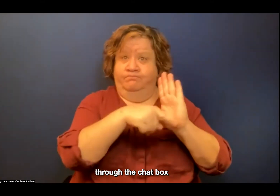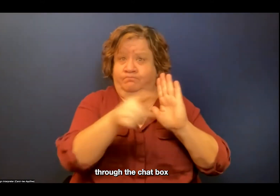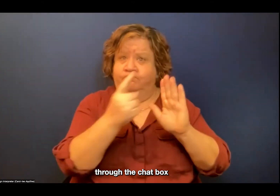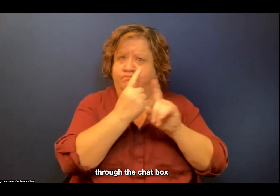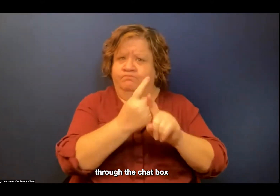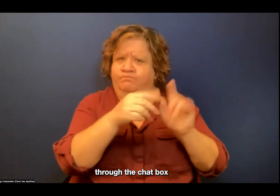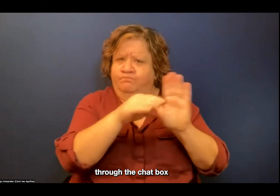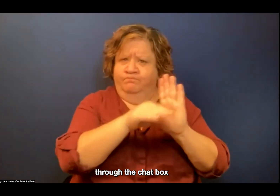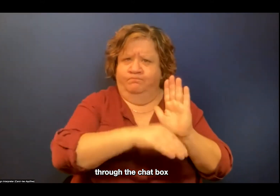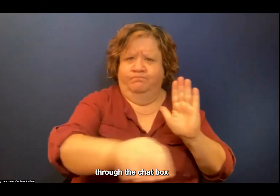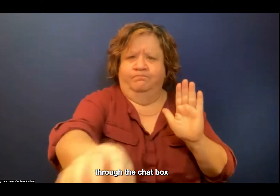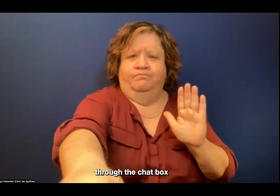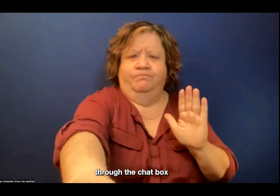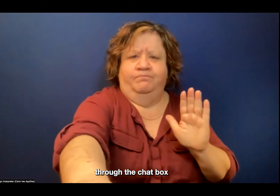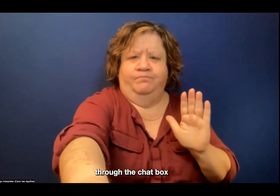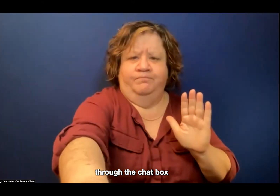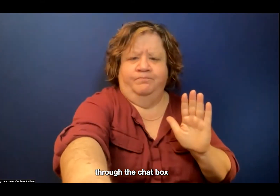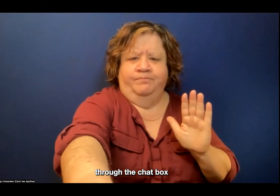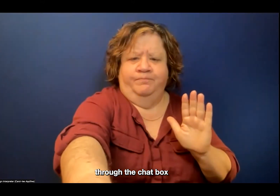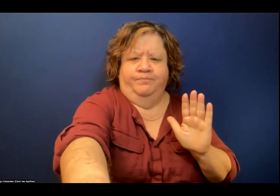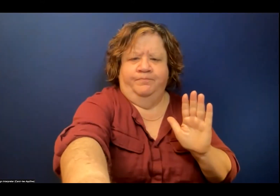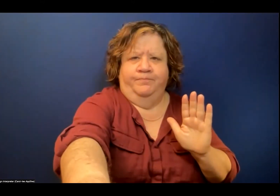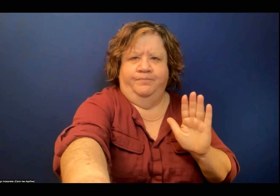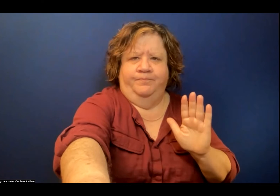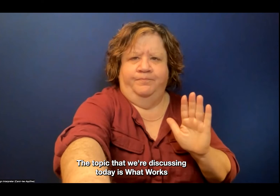to participate through the chat box.